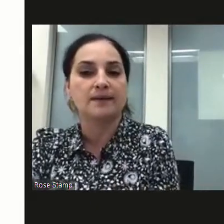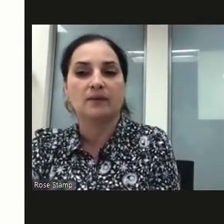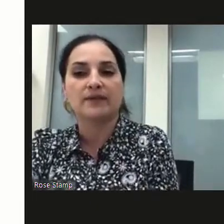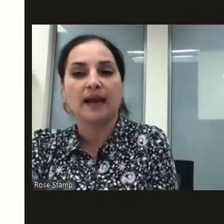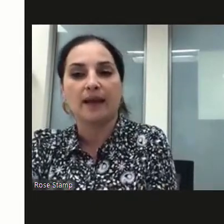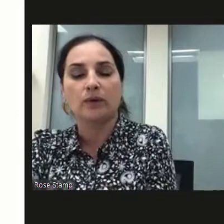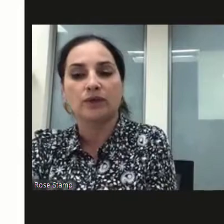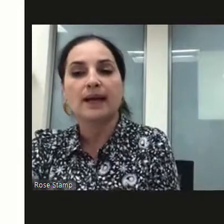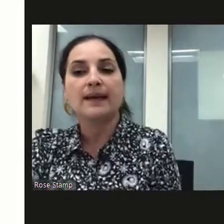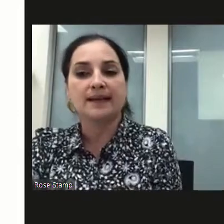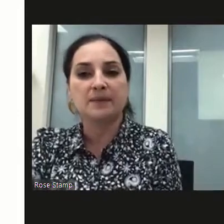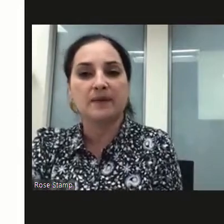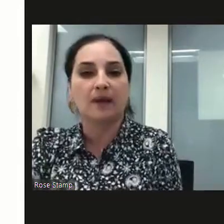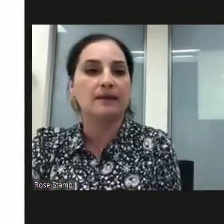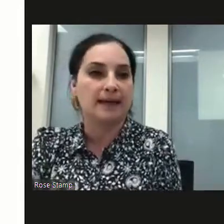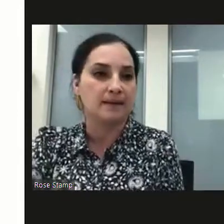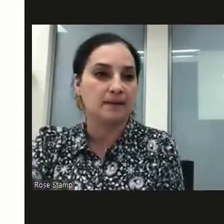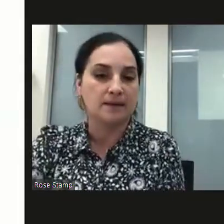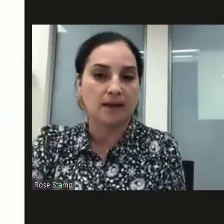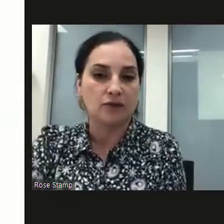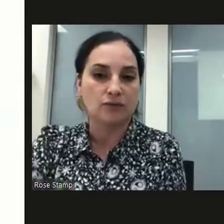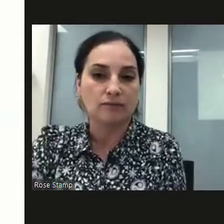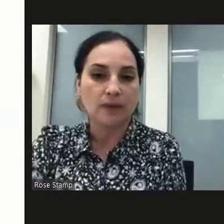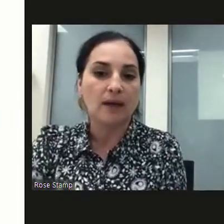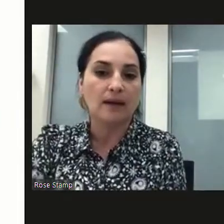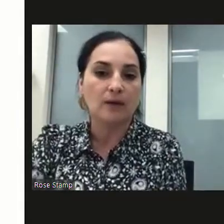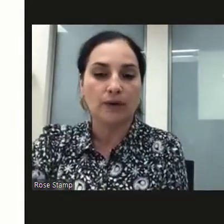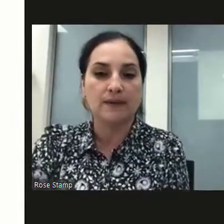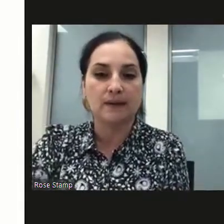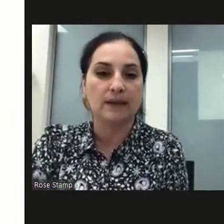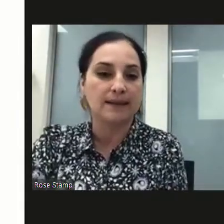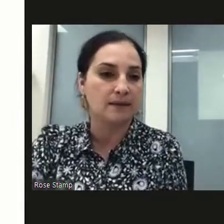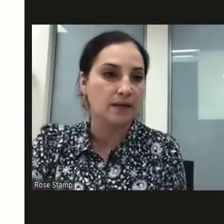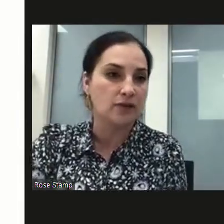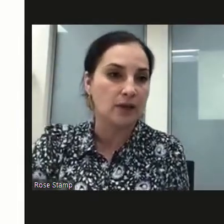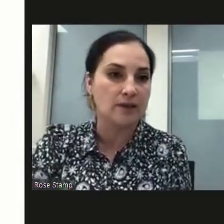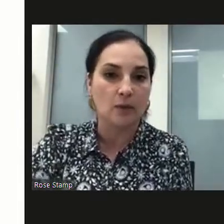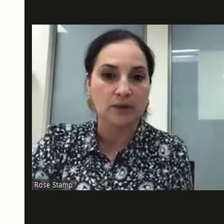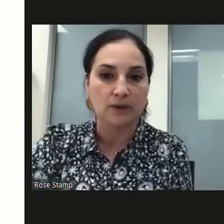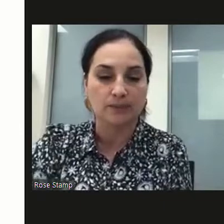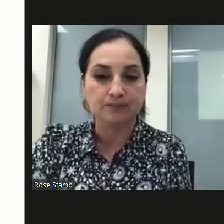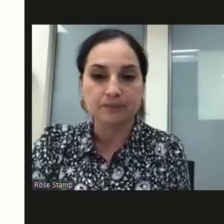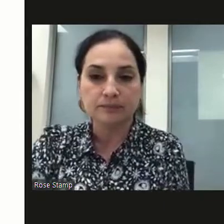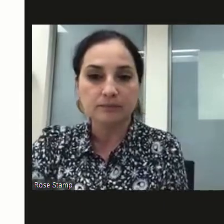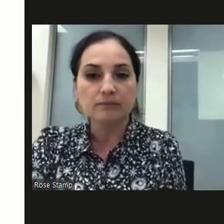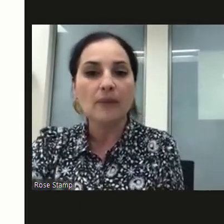grammatical system of sign language skips the lexical stage. In other words, the lexical stage is